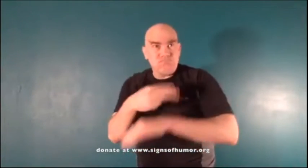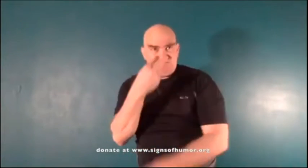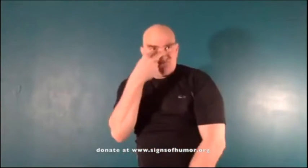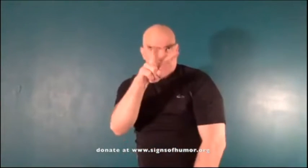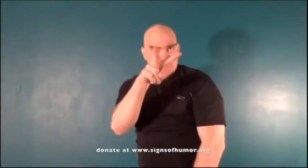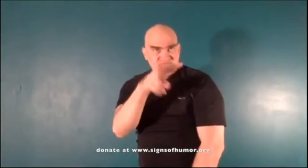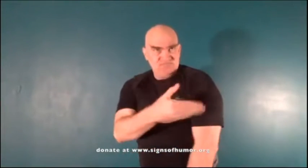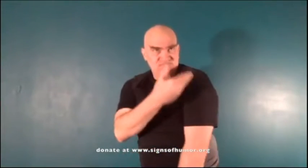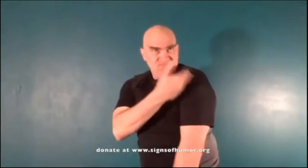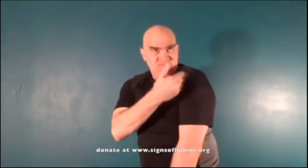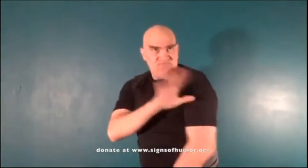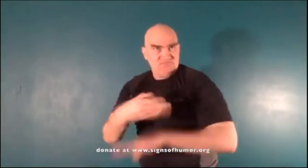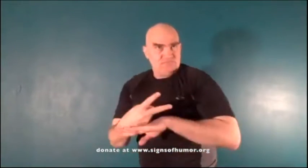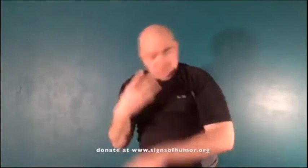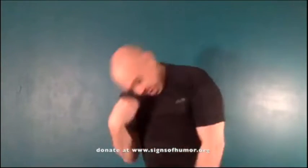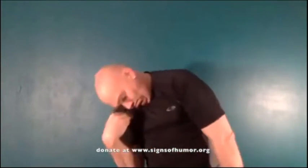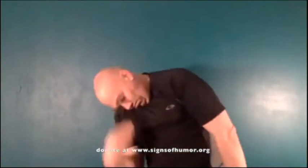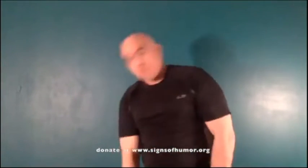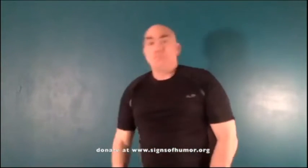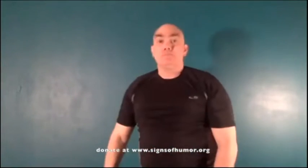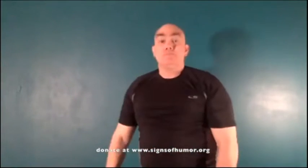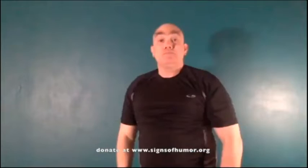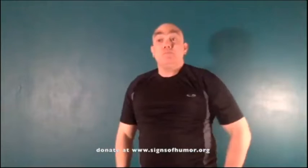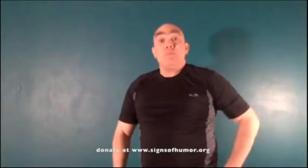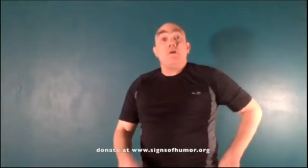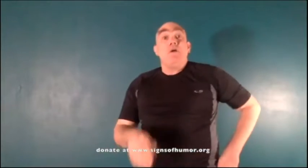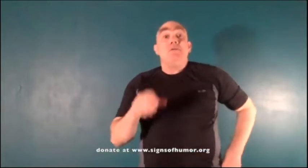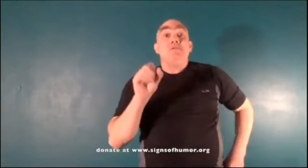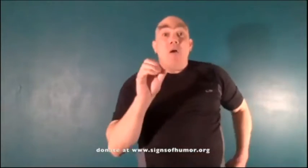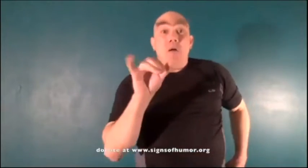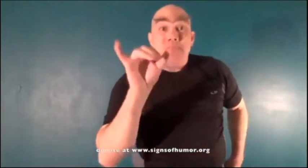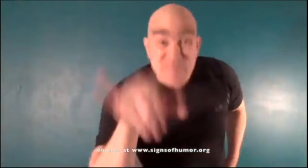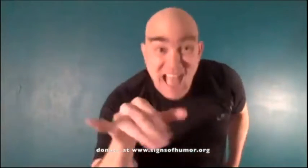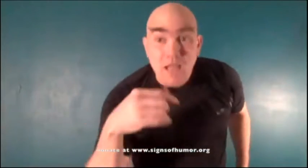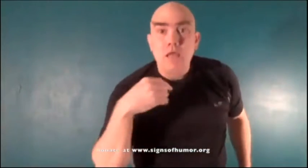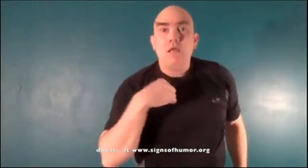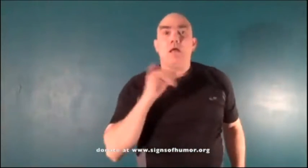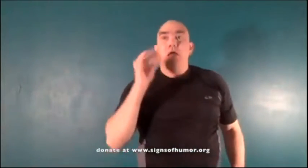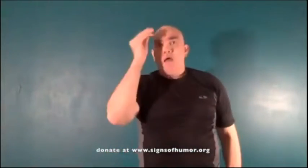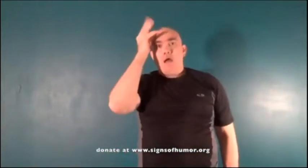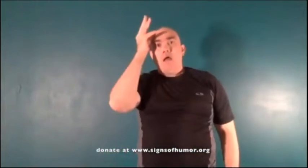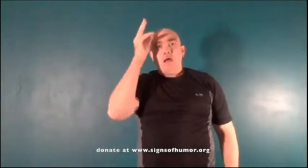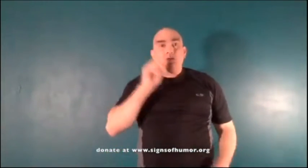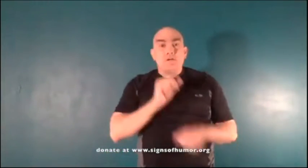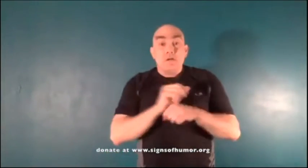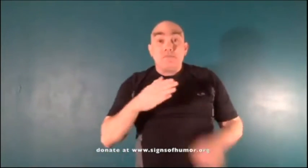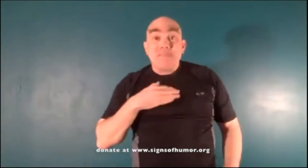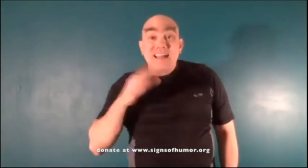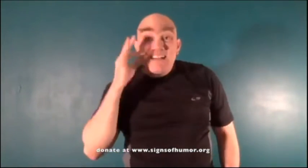The cat lands back on the table and is like, thank you, and goes to sleep. And it was at that moment that I